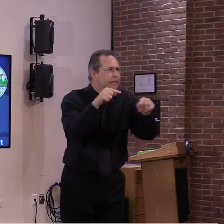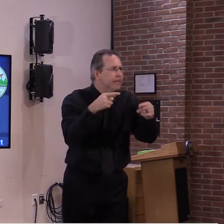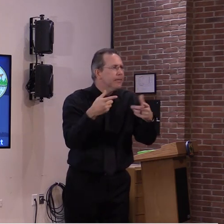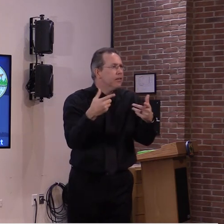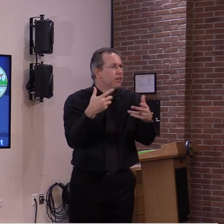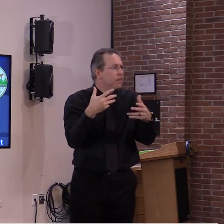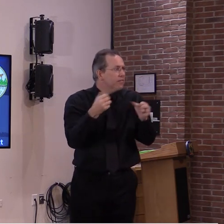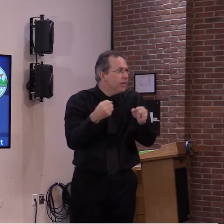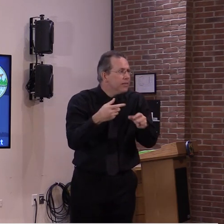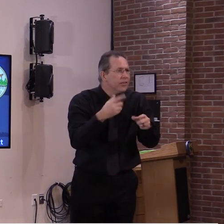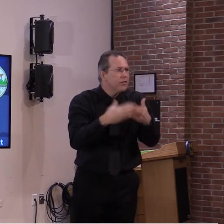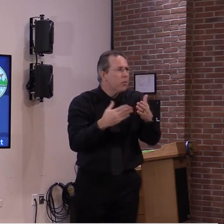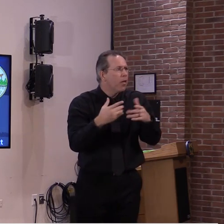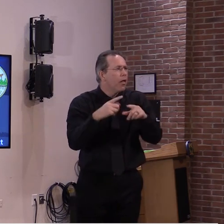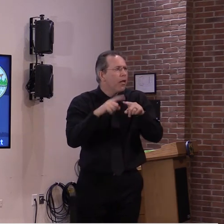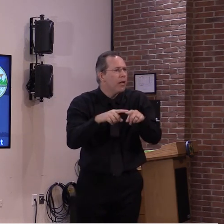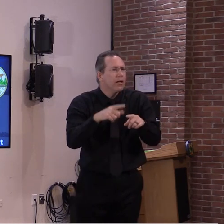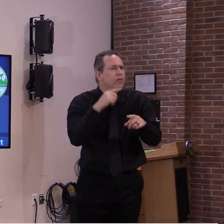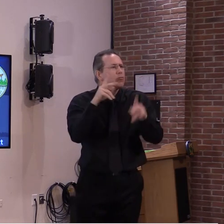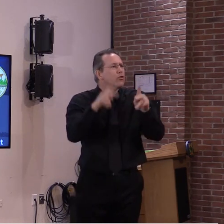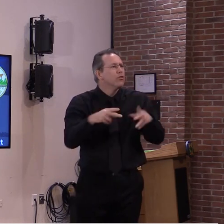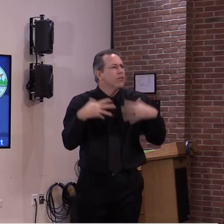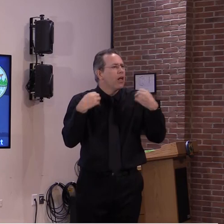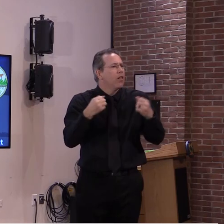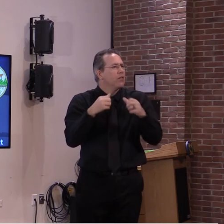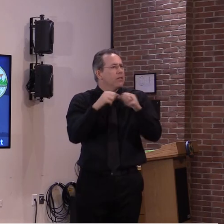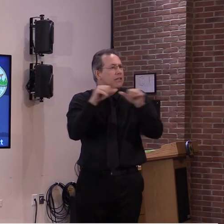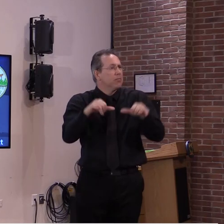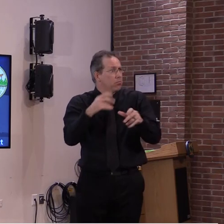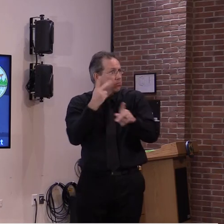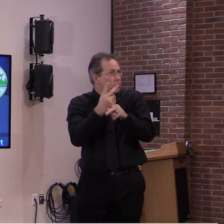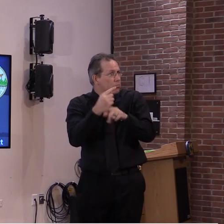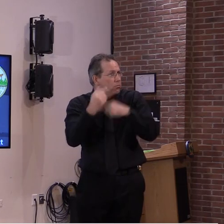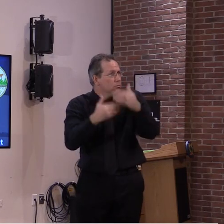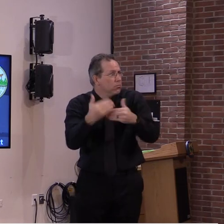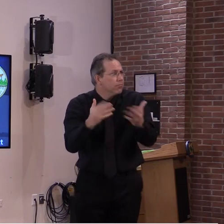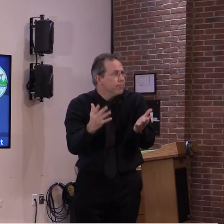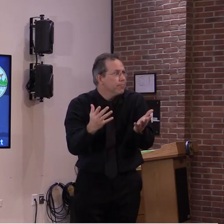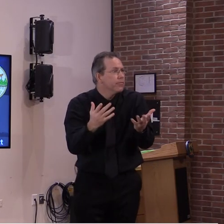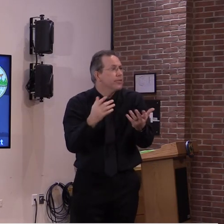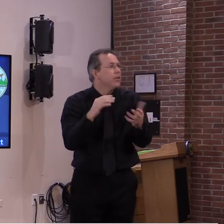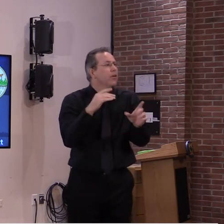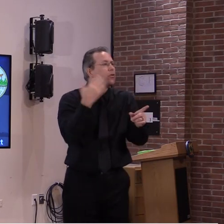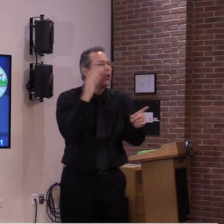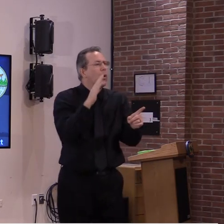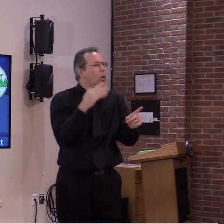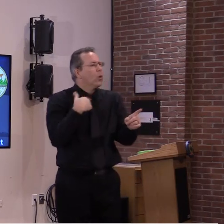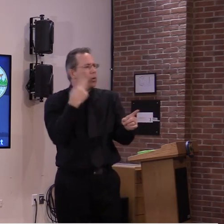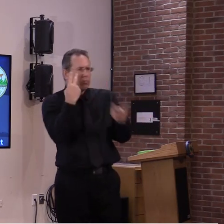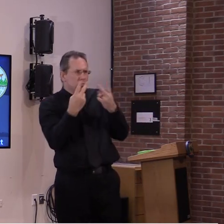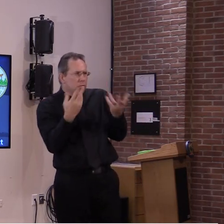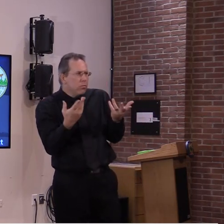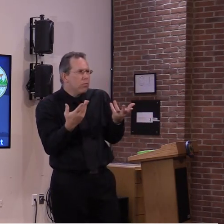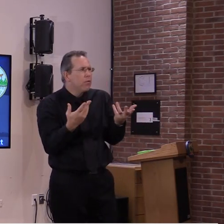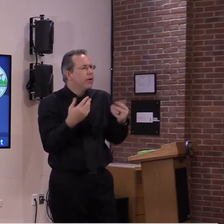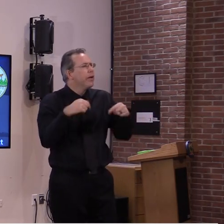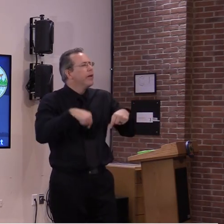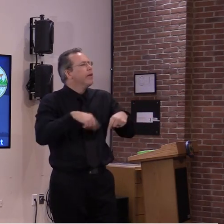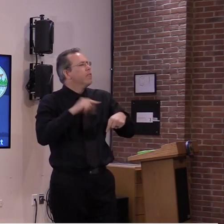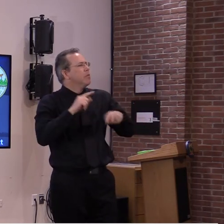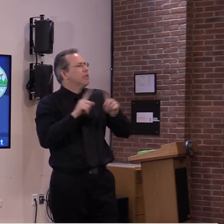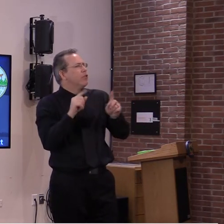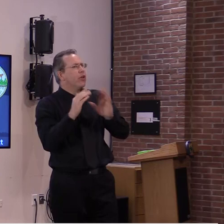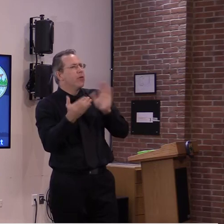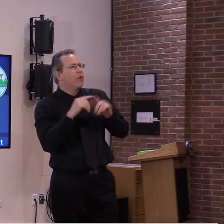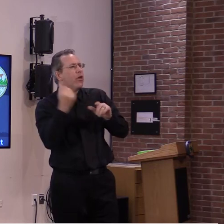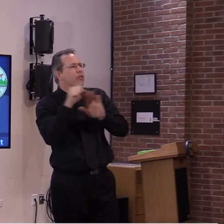system completely. And the healthcare system, as we know, not so much in Vermont, but elsewhere, is really